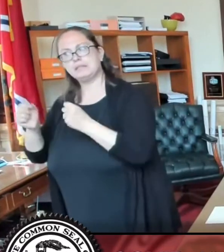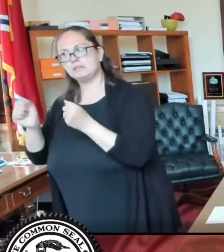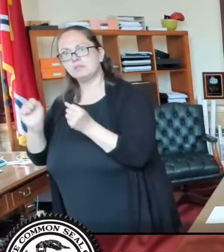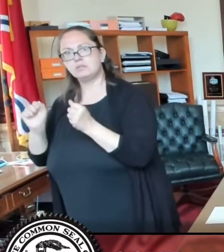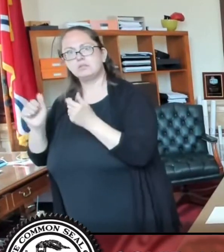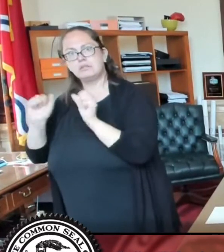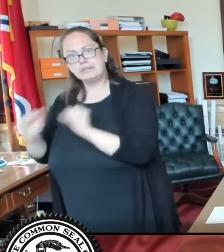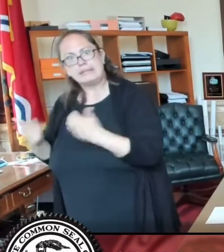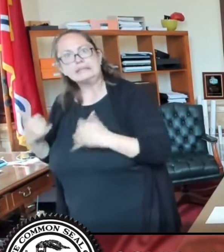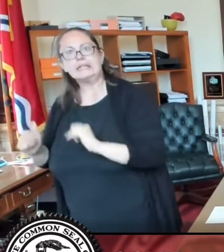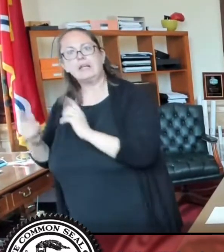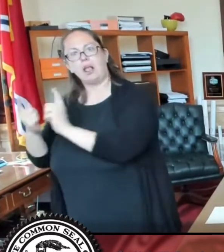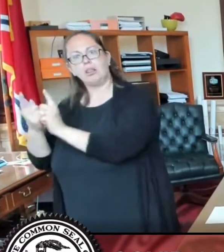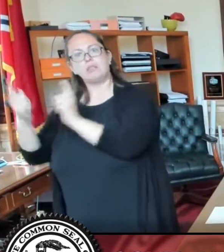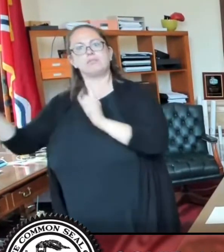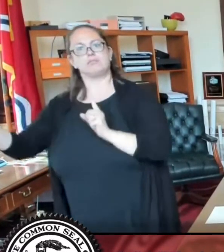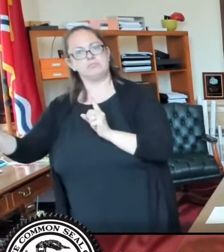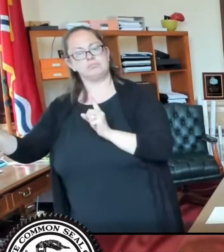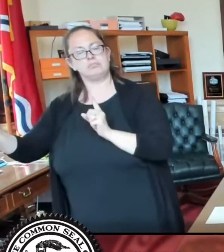socially distanced way.